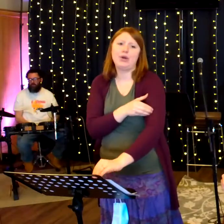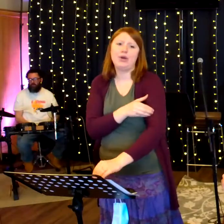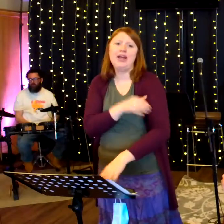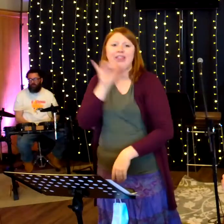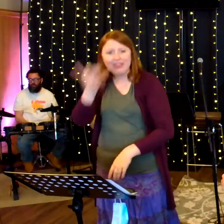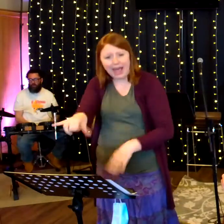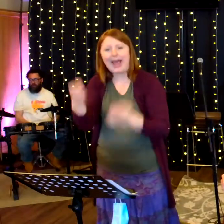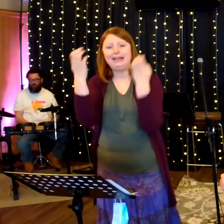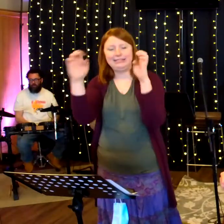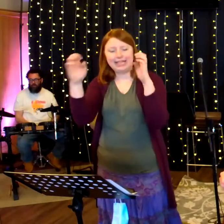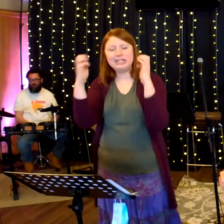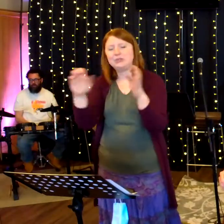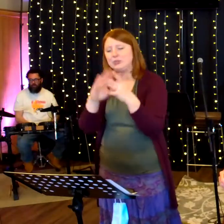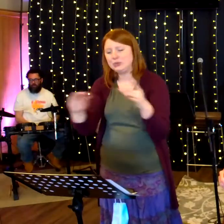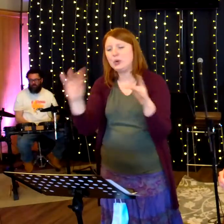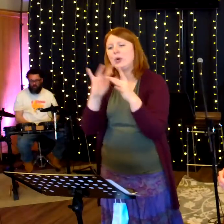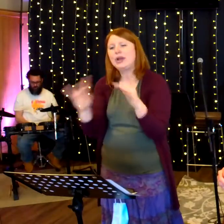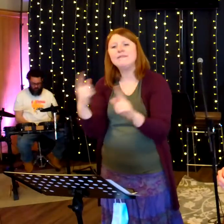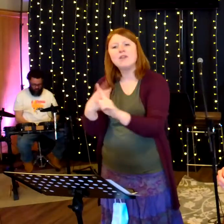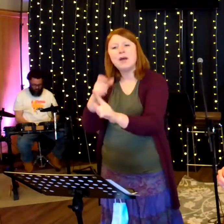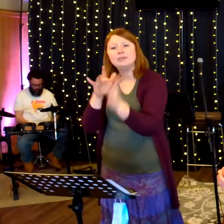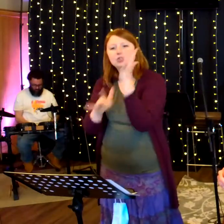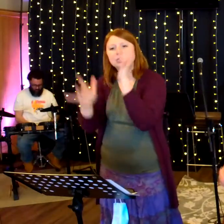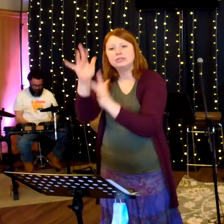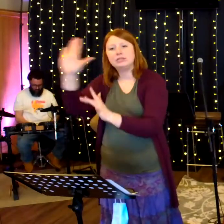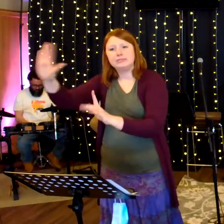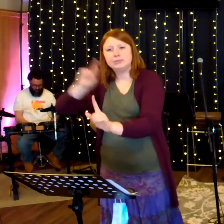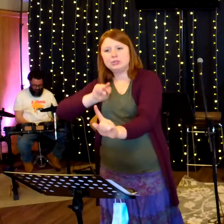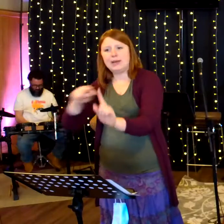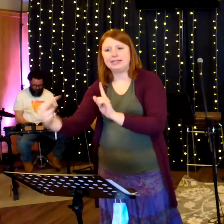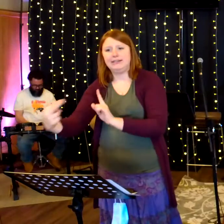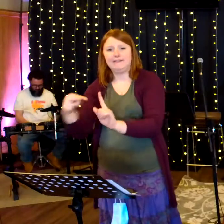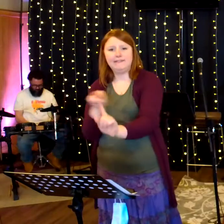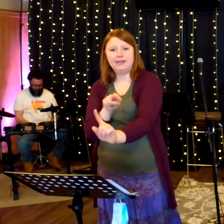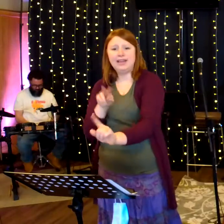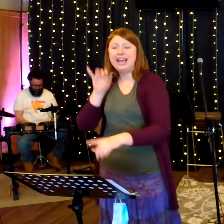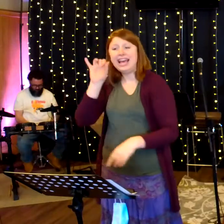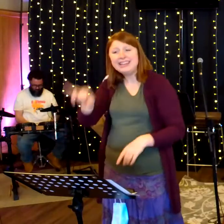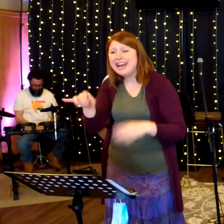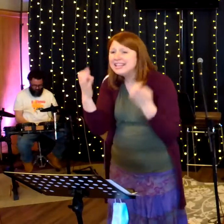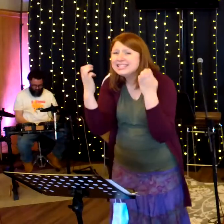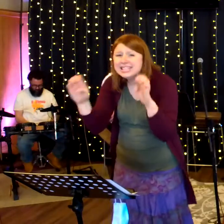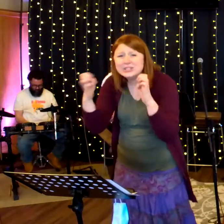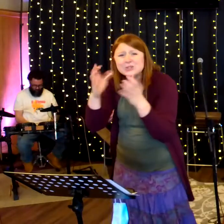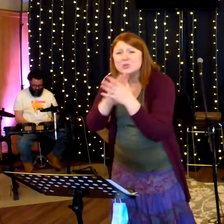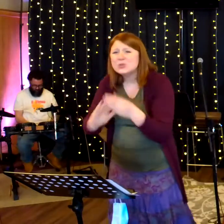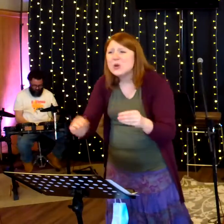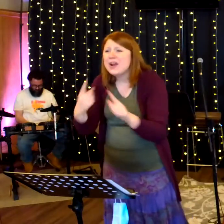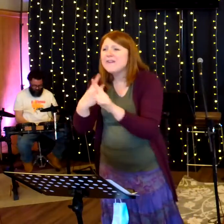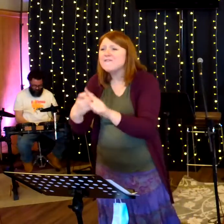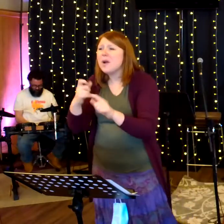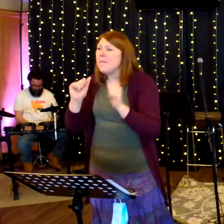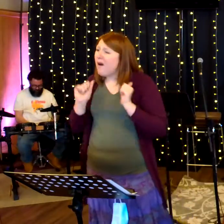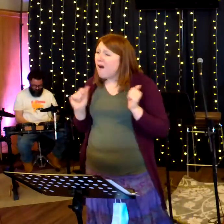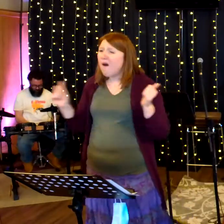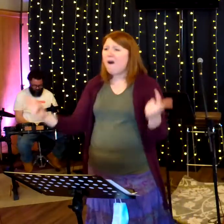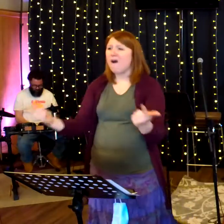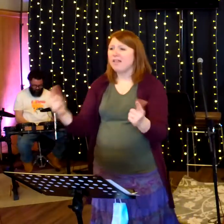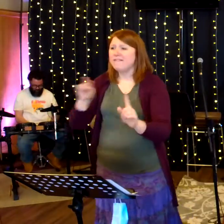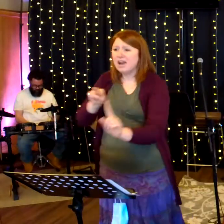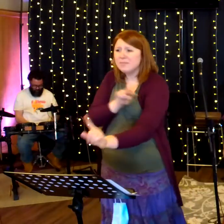Easter story from Jesus' perspective. And frankly, that's the Easter story from every single one of our